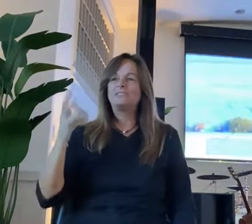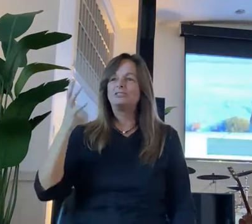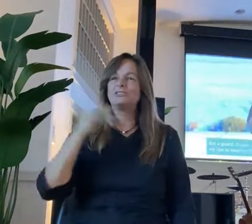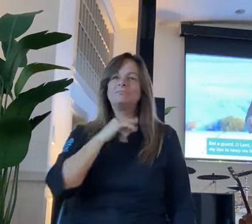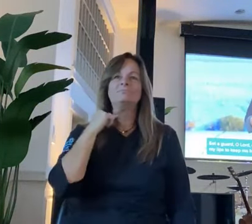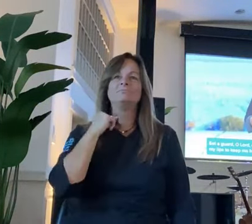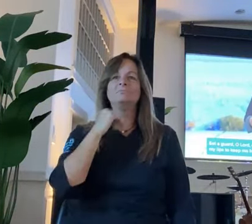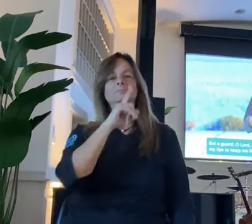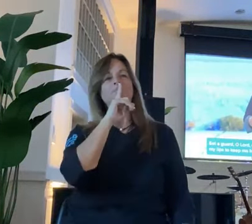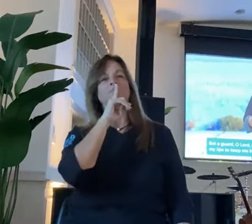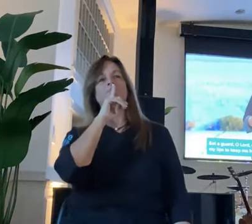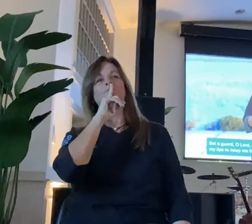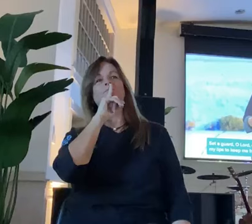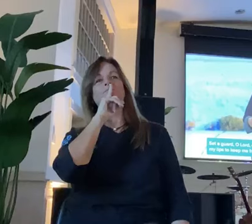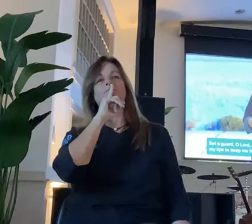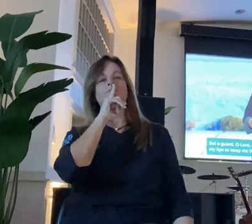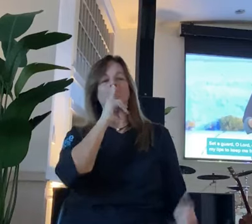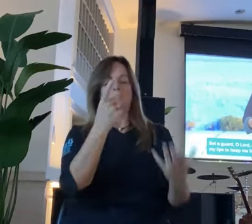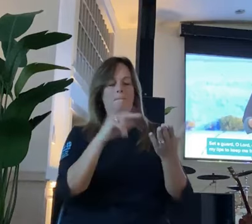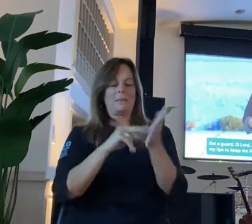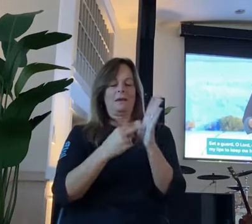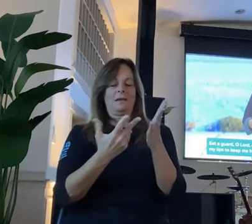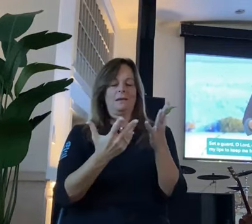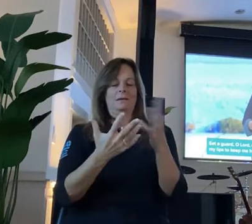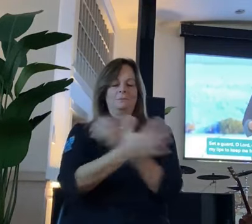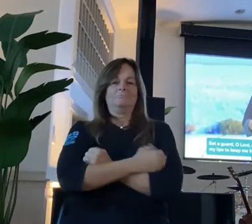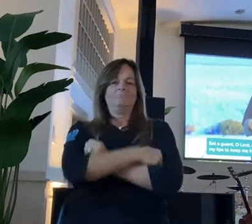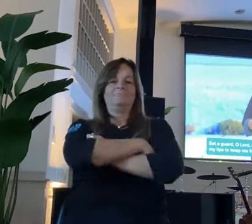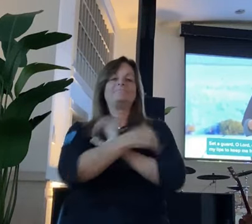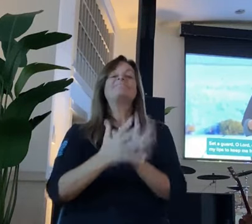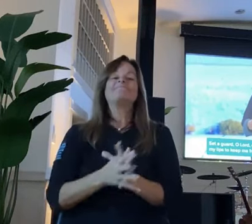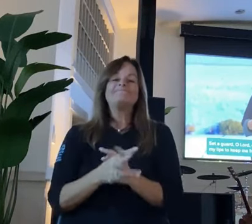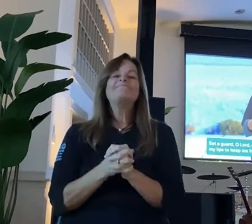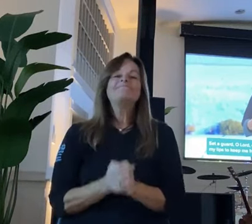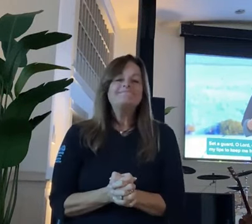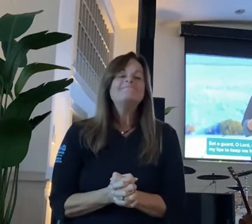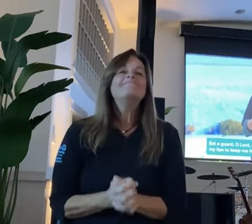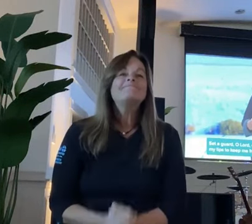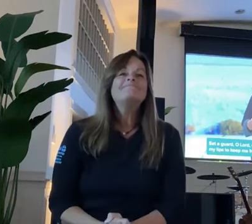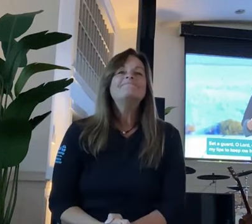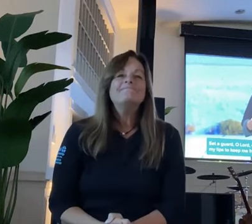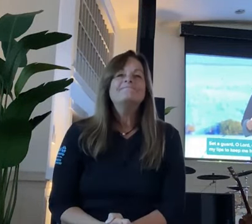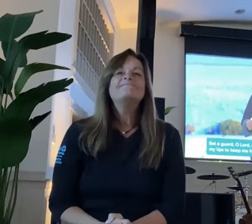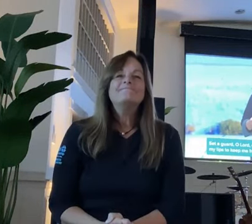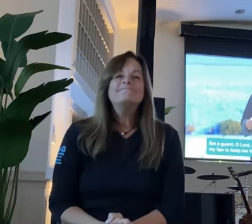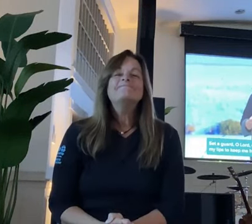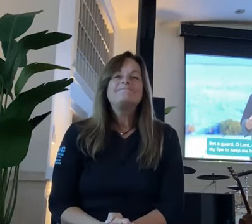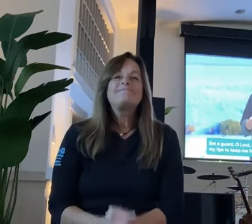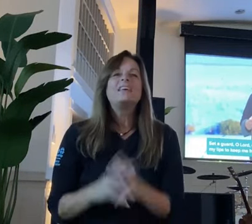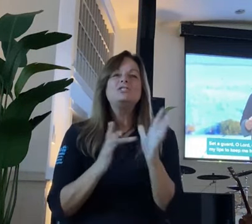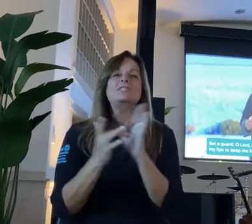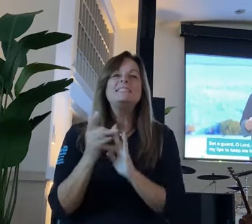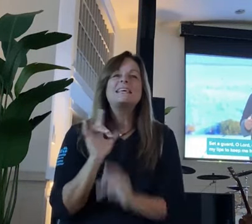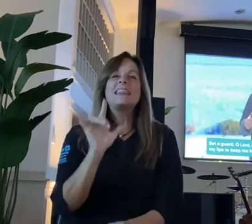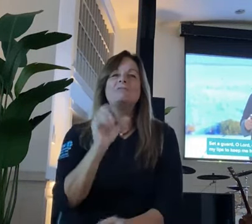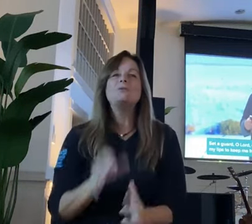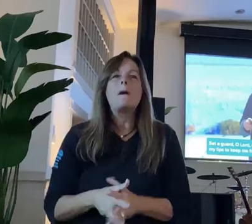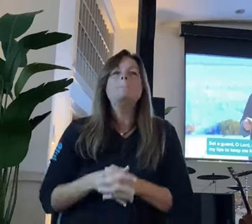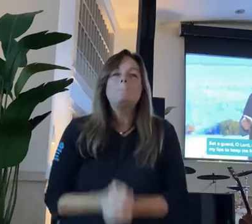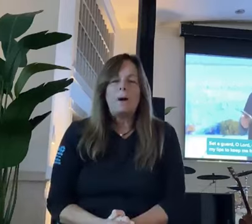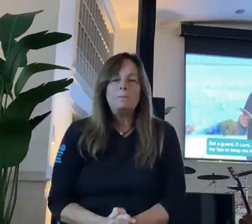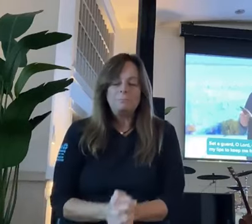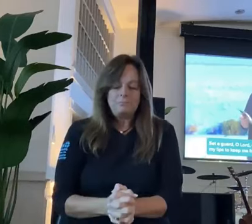Set a guard, O Lord, over my mouth. Keep watch over the door of my lips to keep